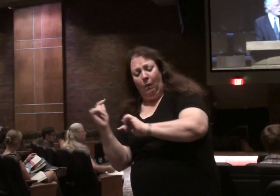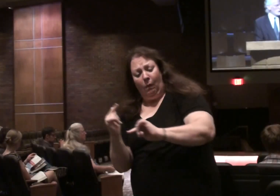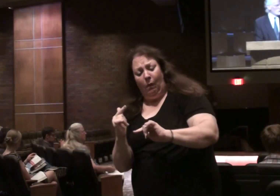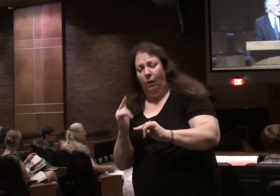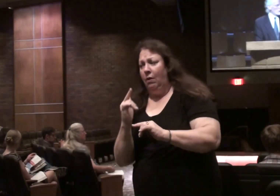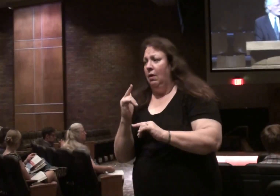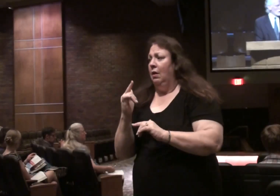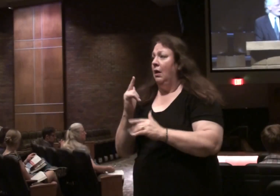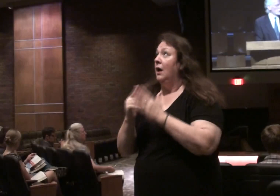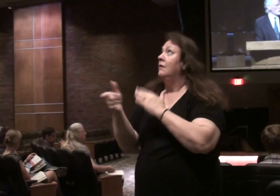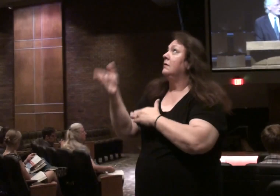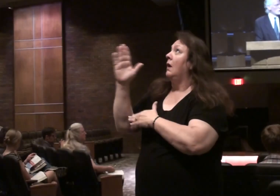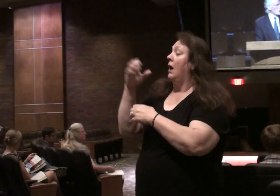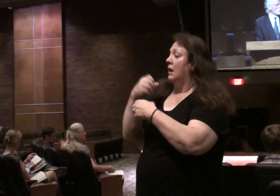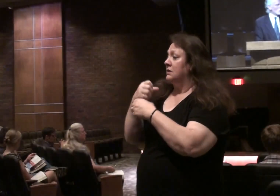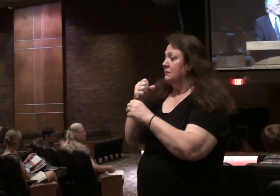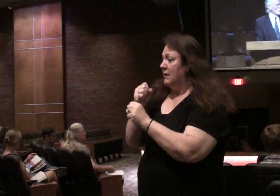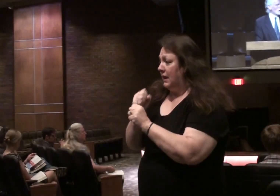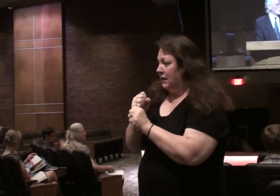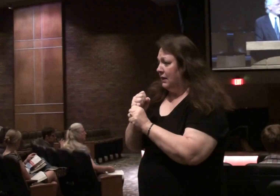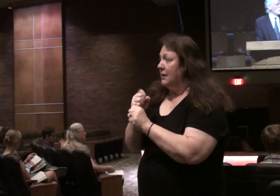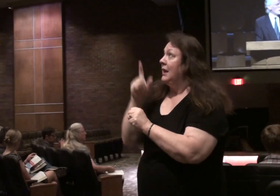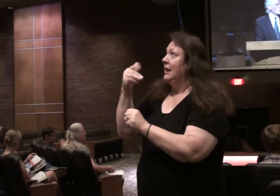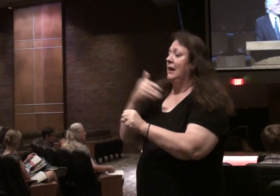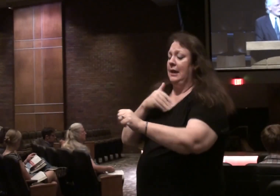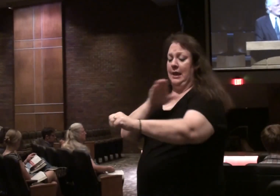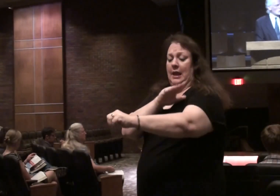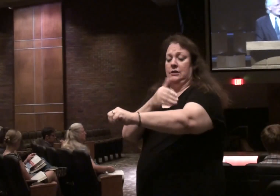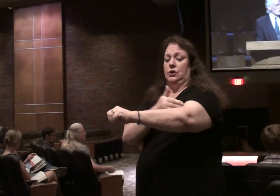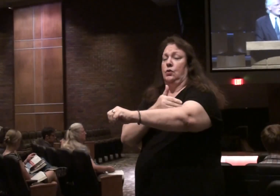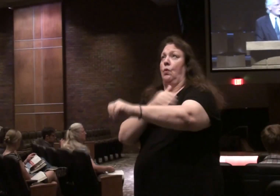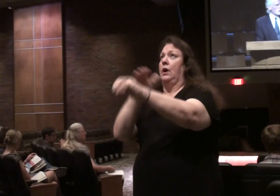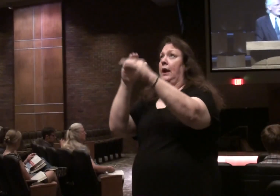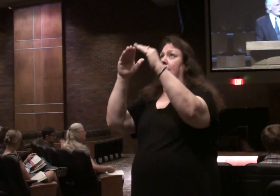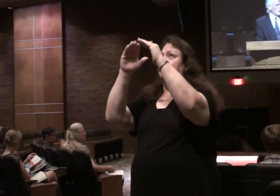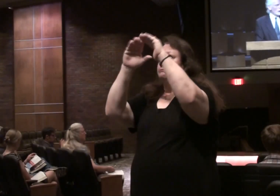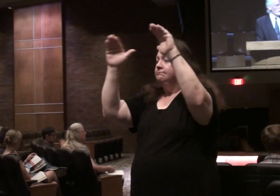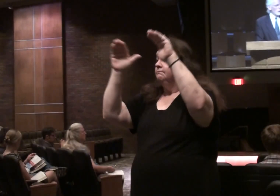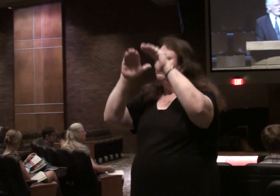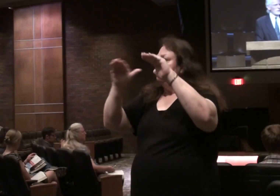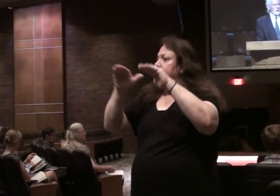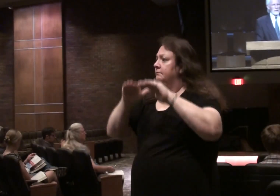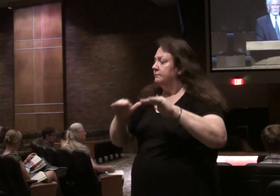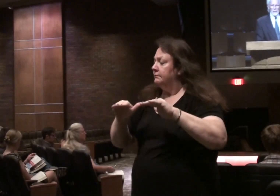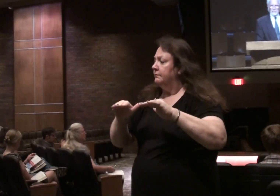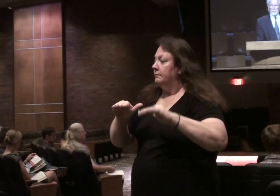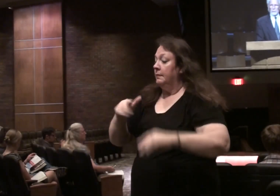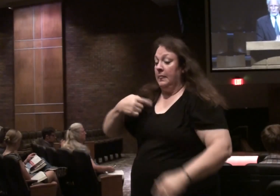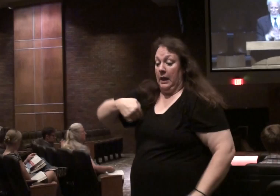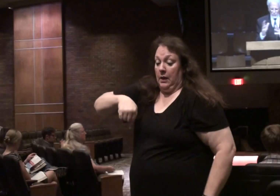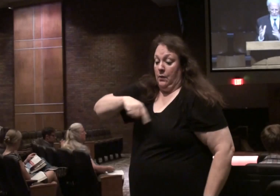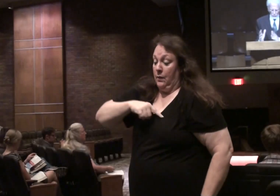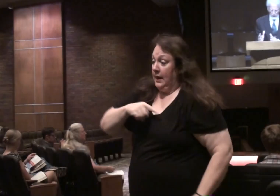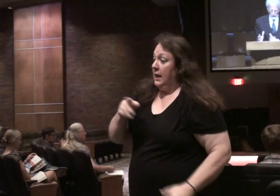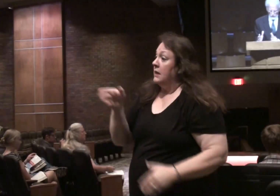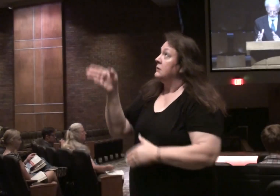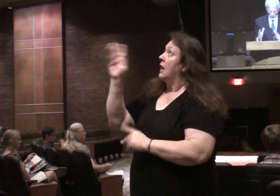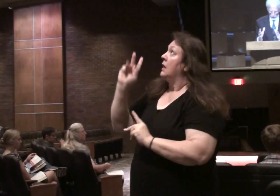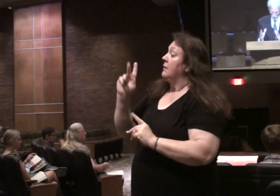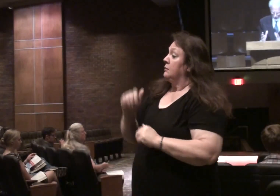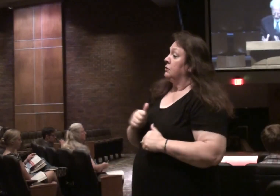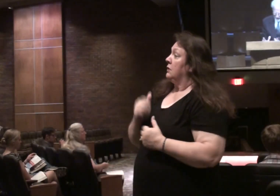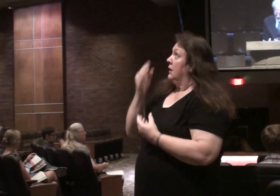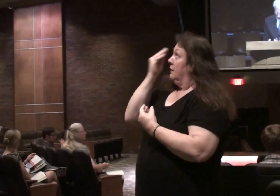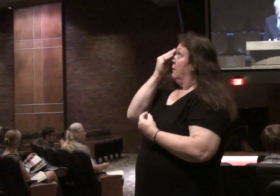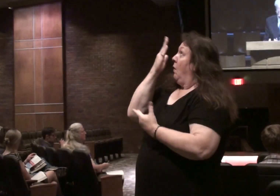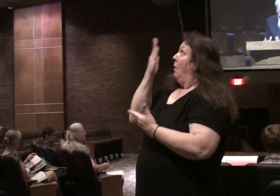areas of God's creation. There's an authoritative structure. Now we as God's people, to walk with wisdom, want